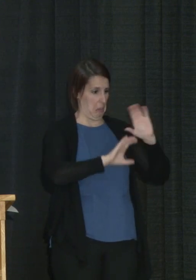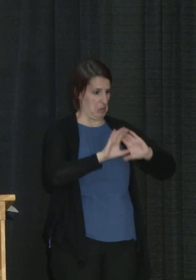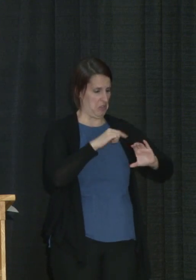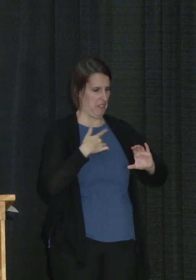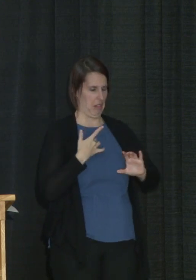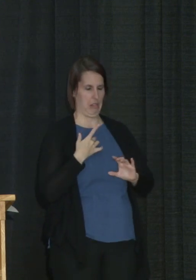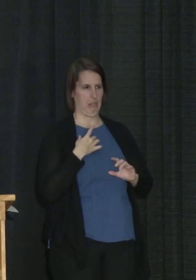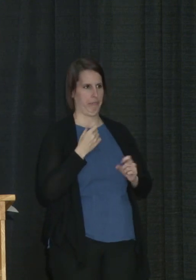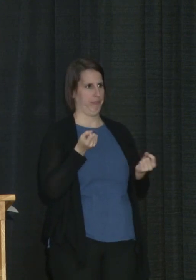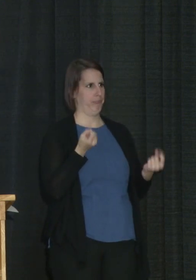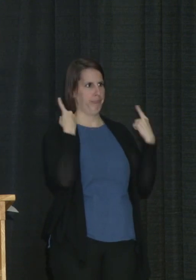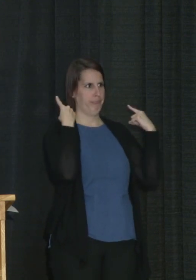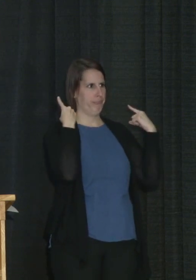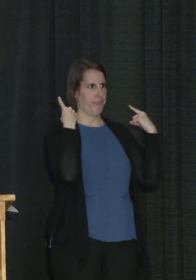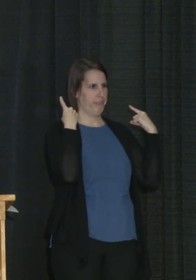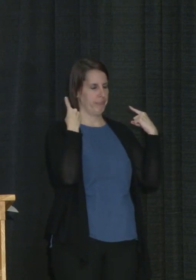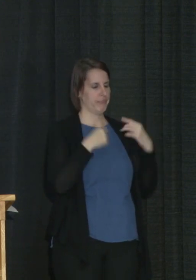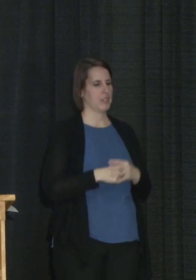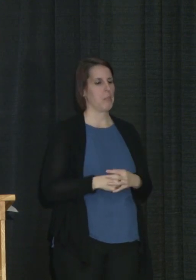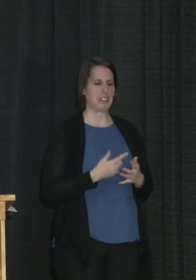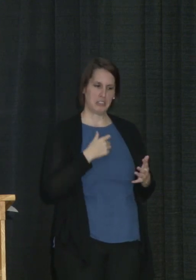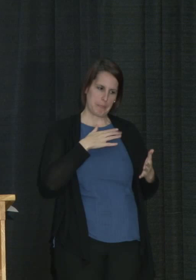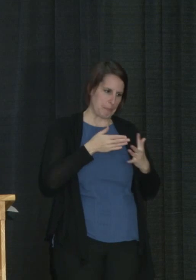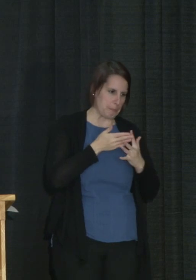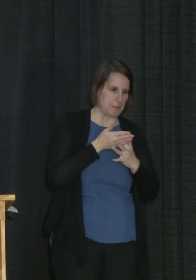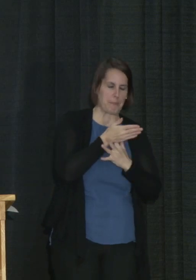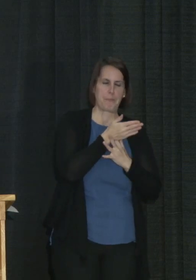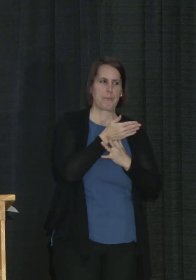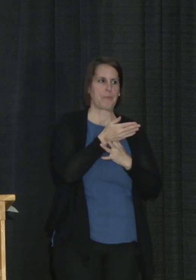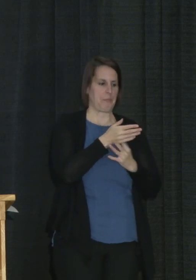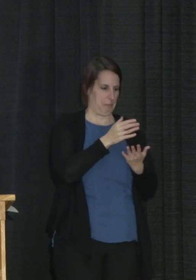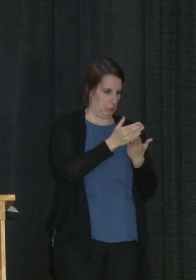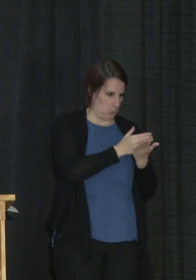persisted, and she was accepted into practical nursing.